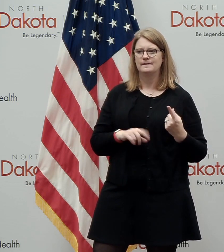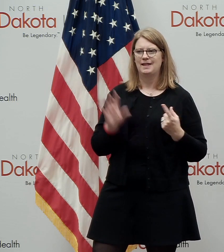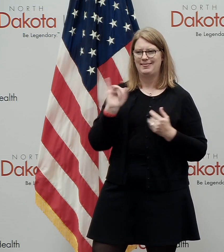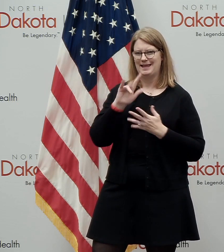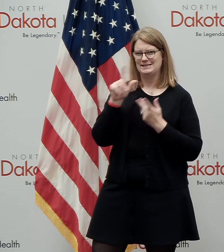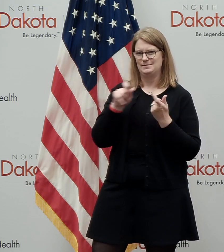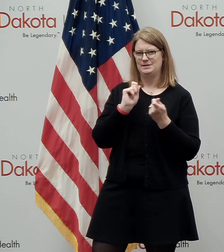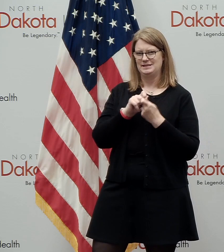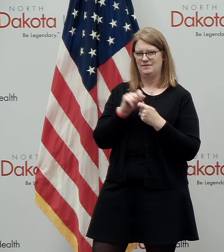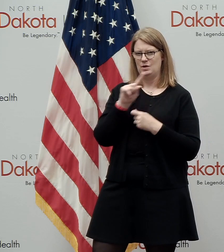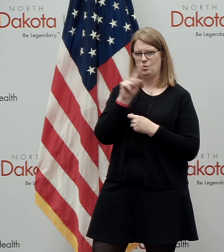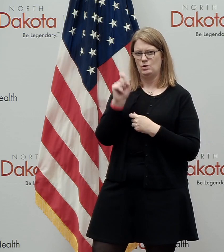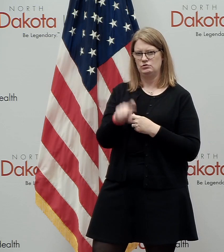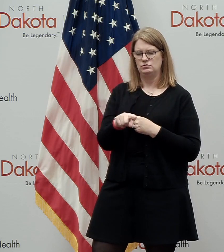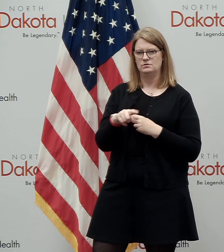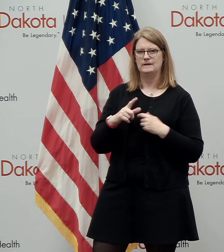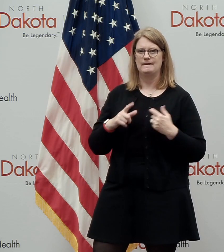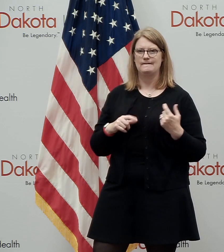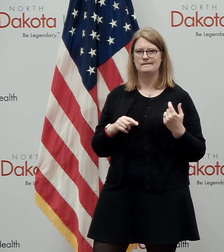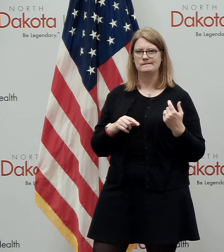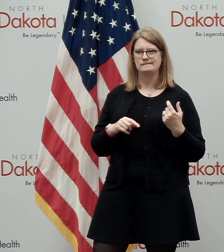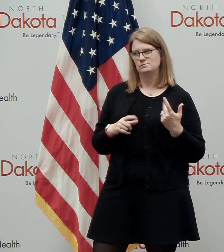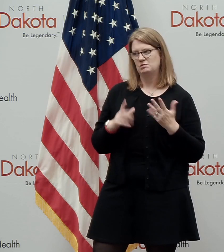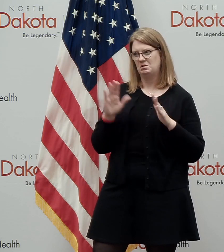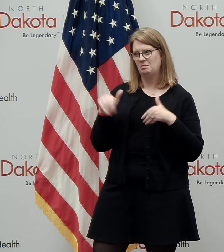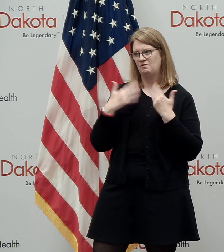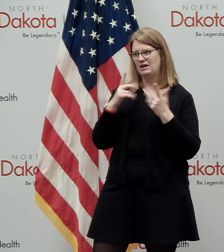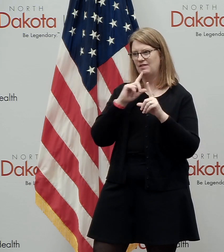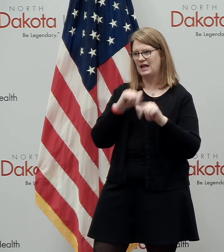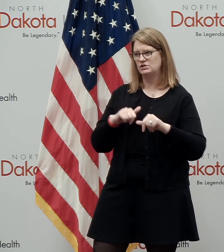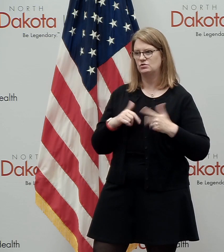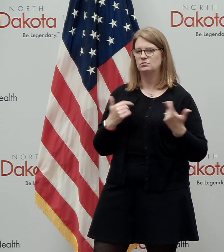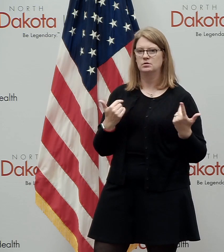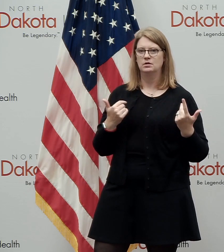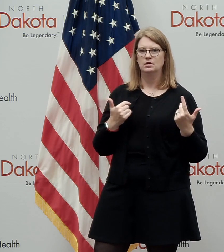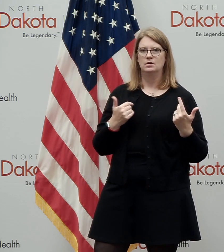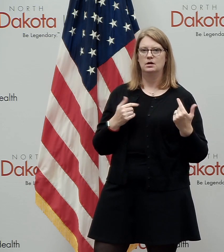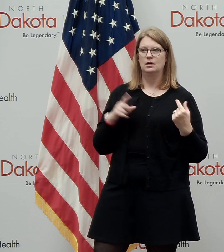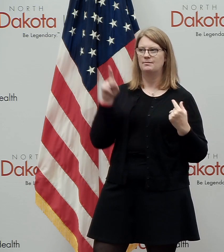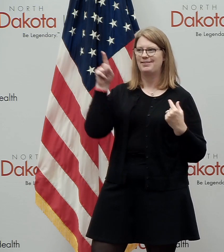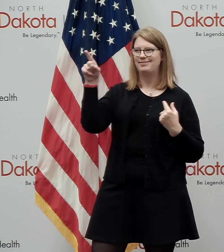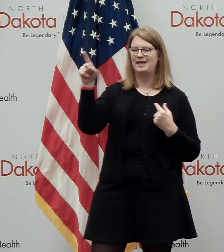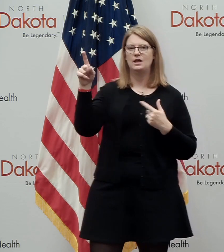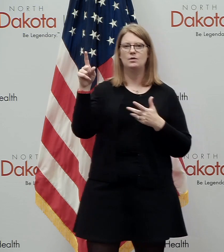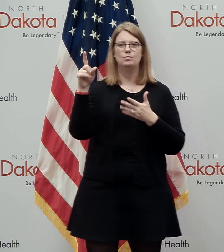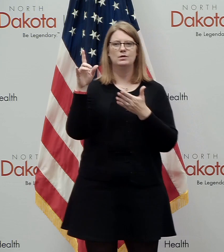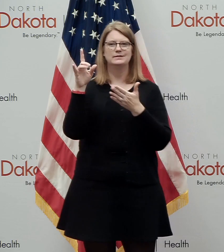specific, precise question, Dave, but we could get you that. What we do know is that they were counting,